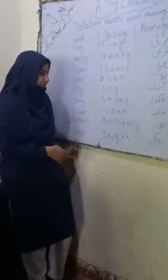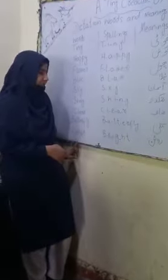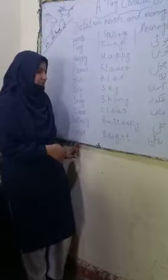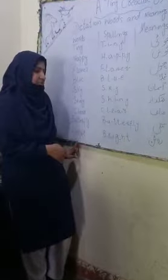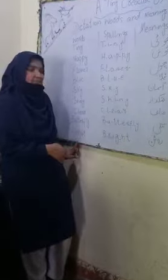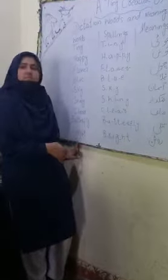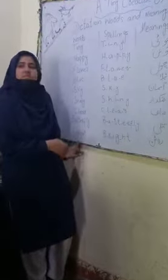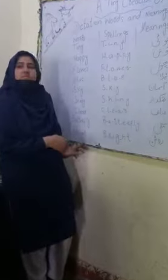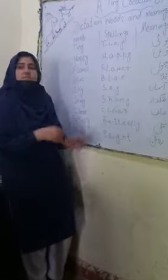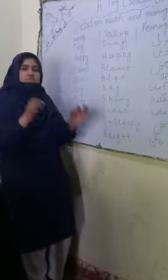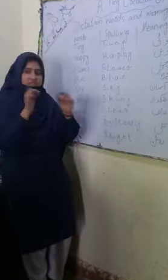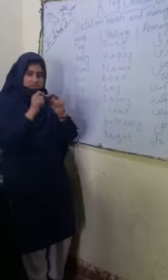bright, B,